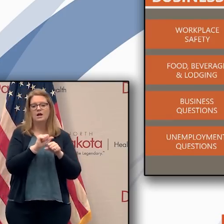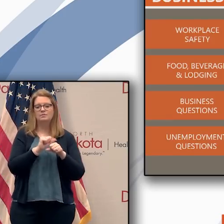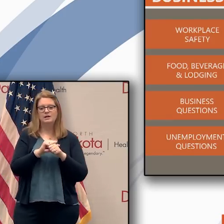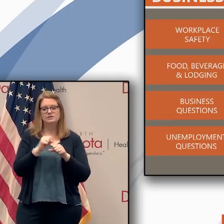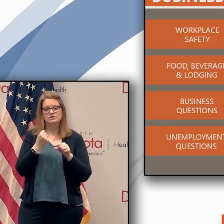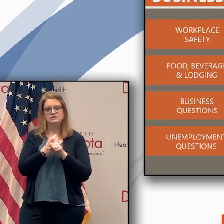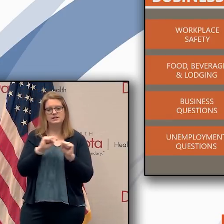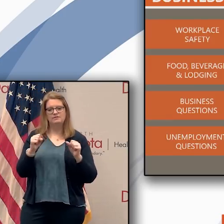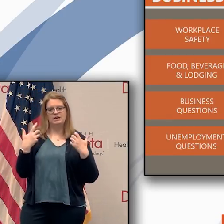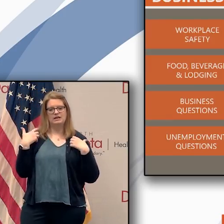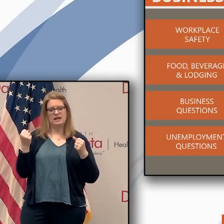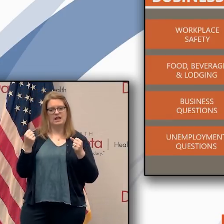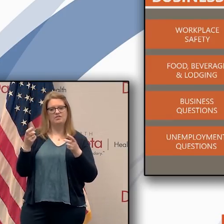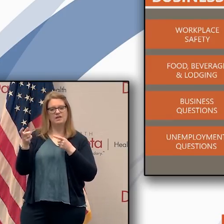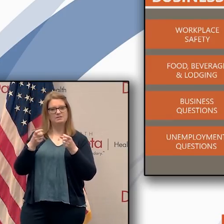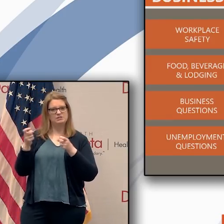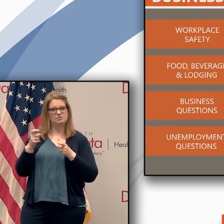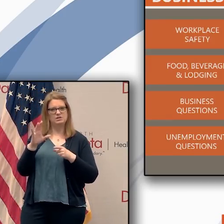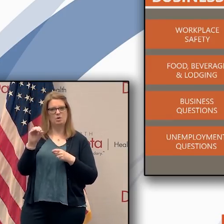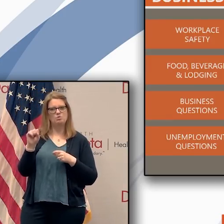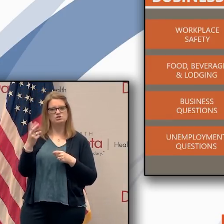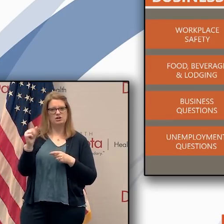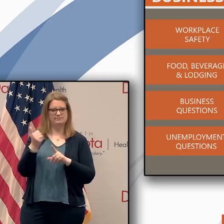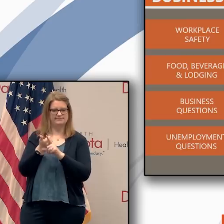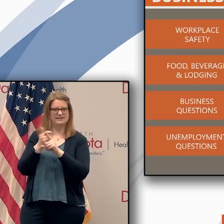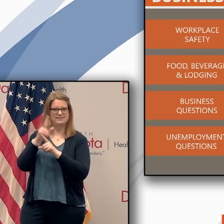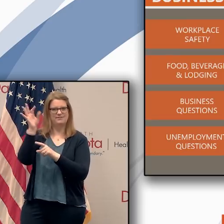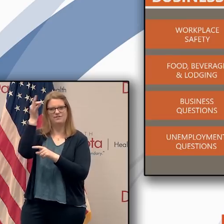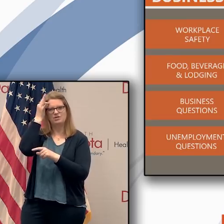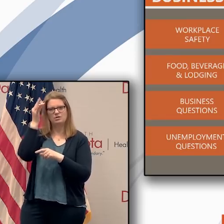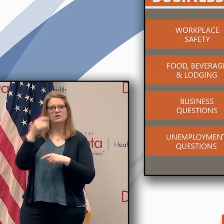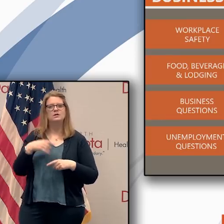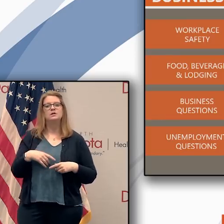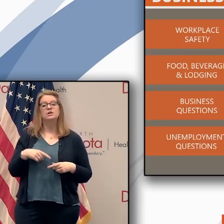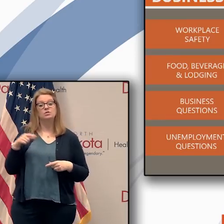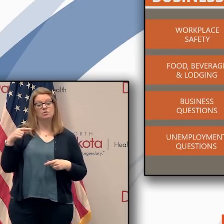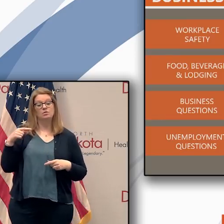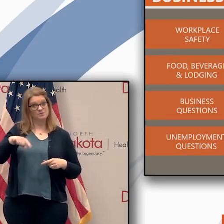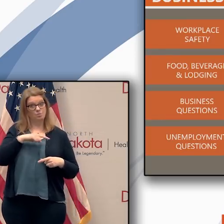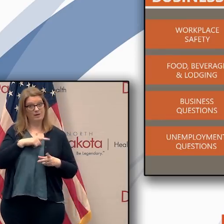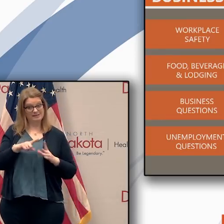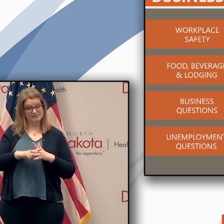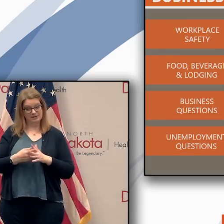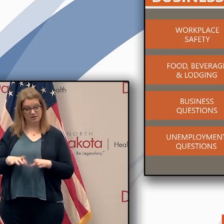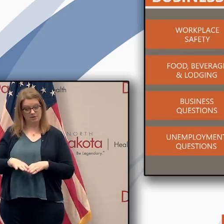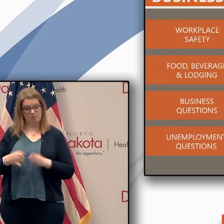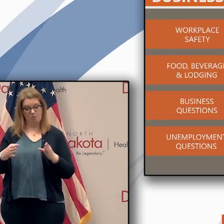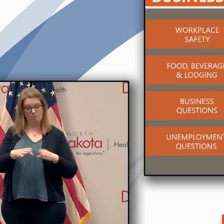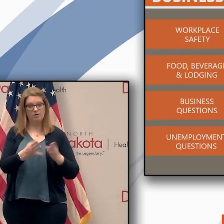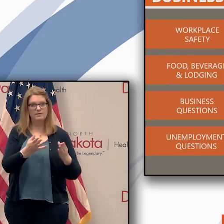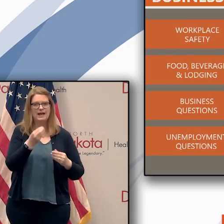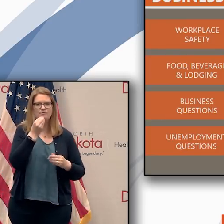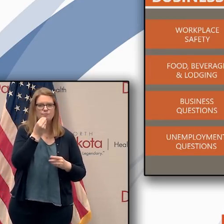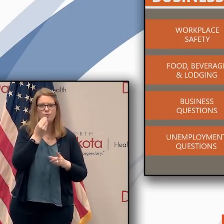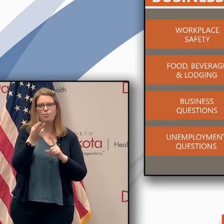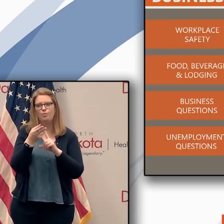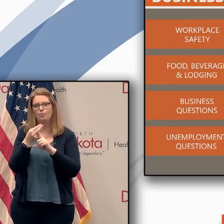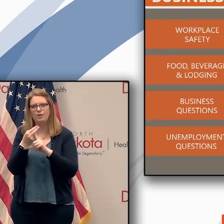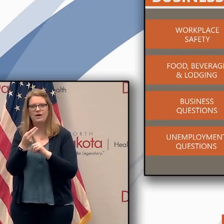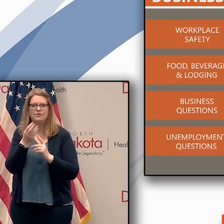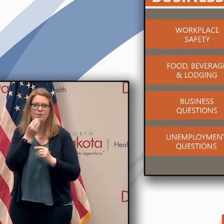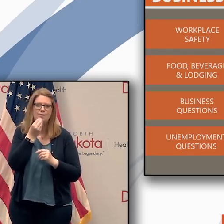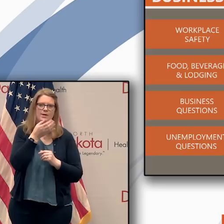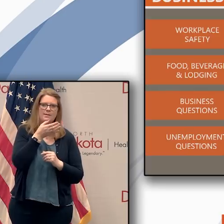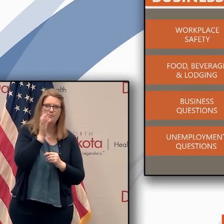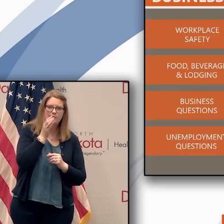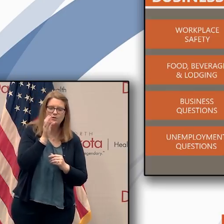federal organization that deals with that. If as we open up, you've got concerns about food and lodging or food and